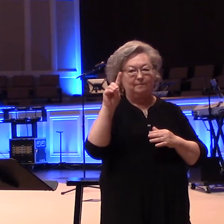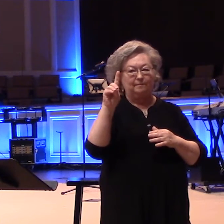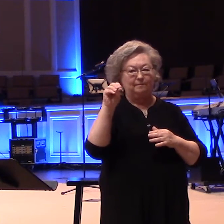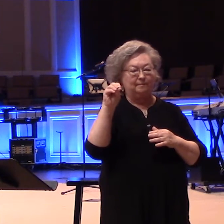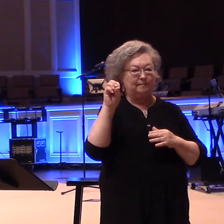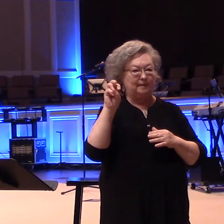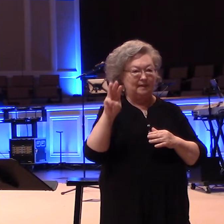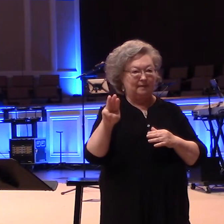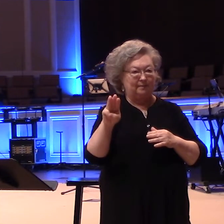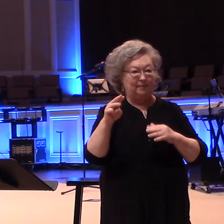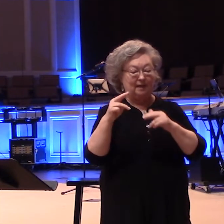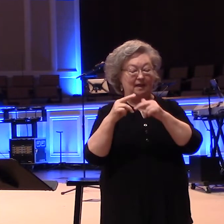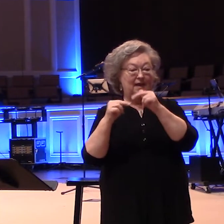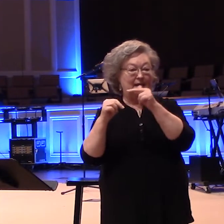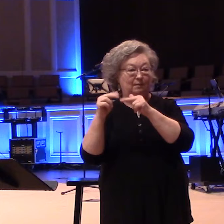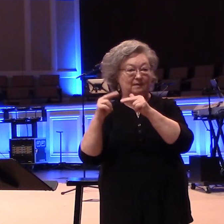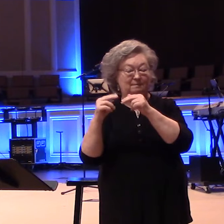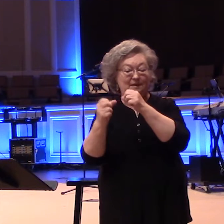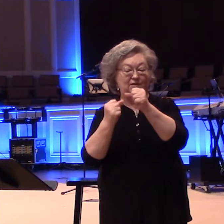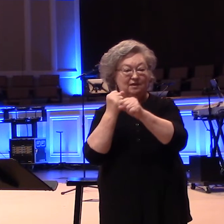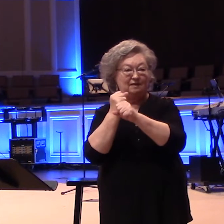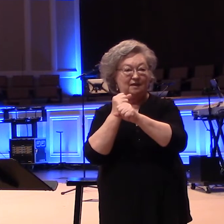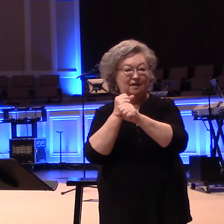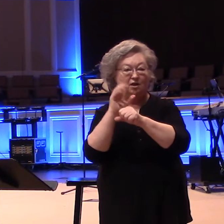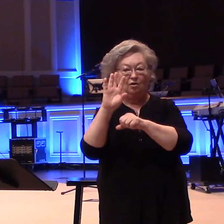in 1600. That little house